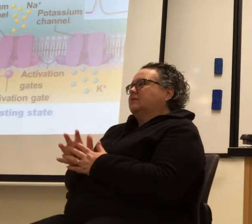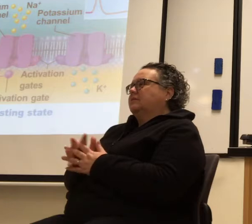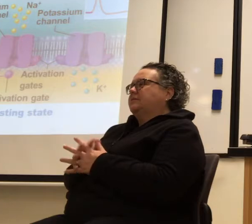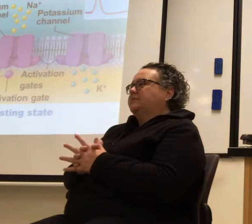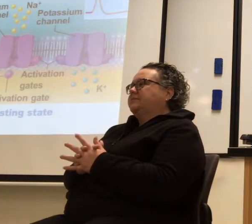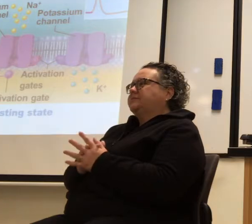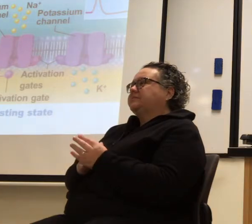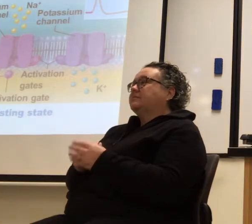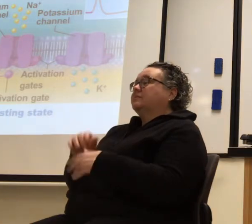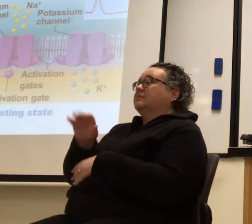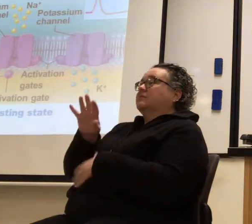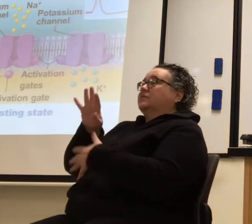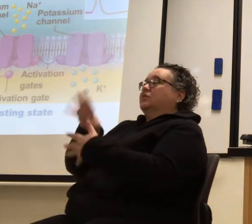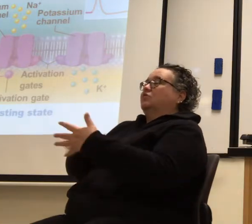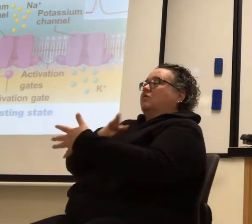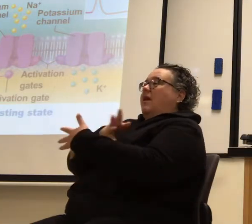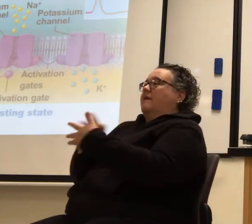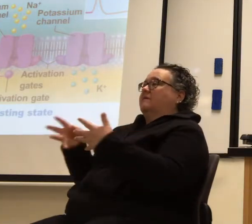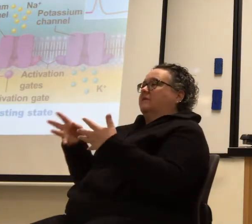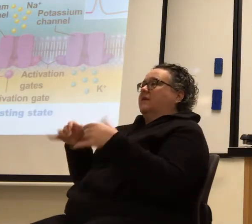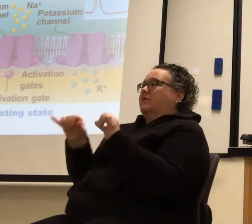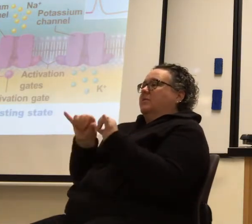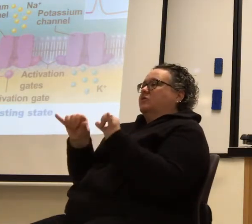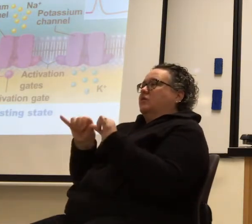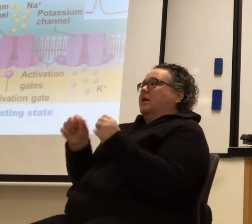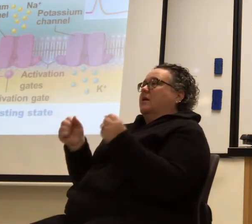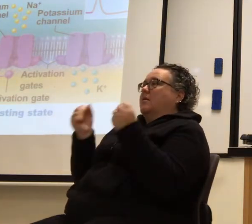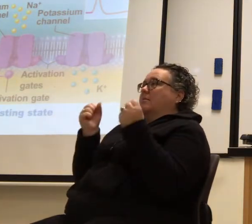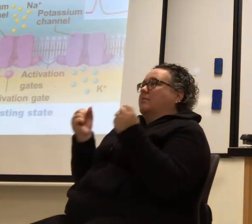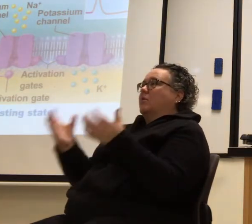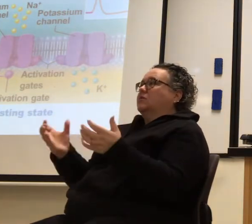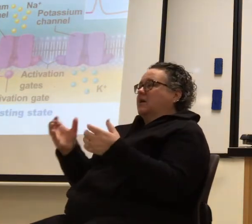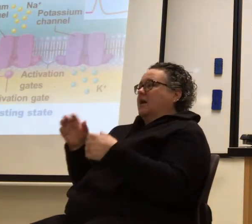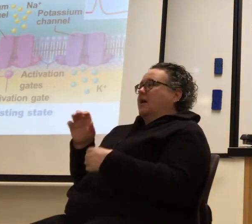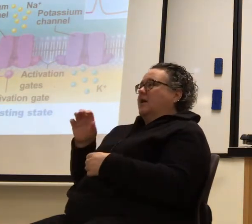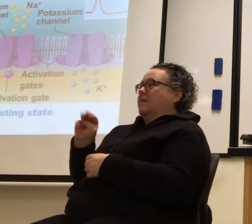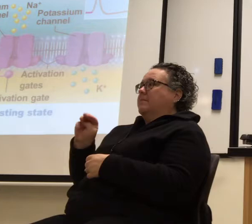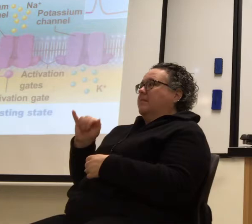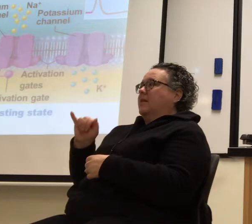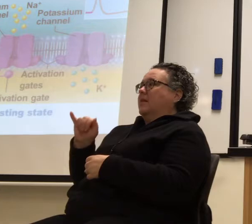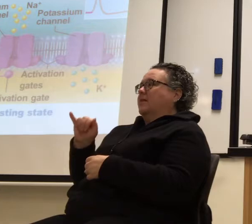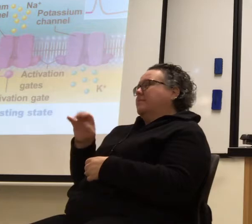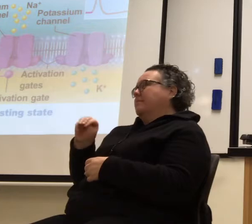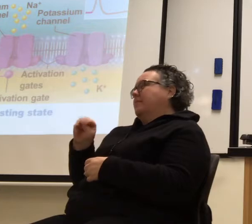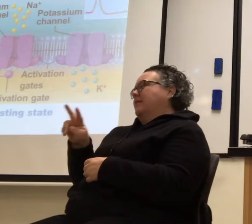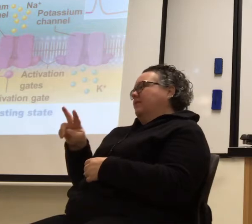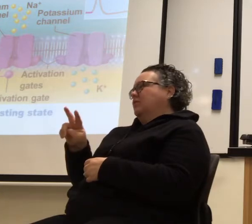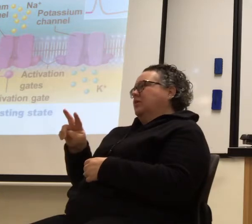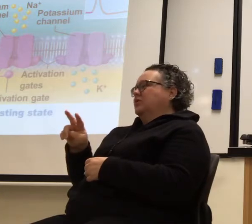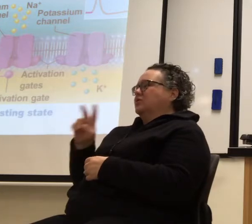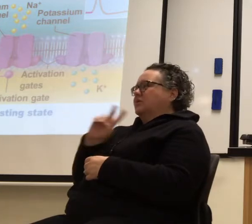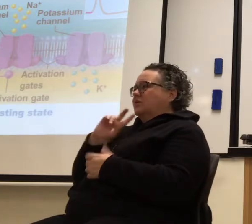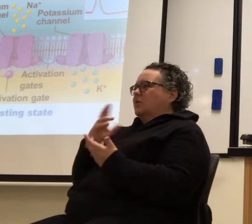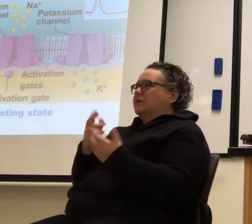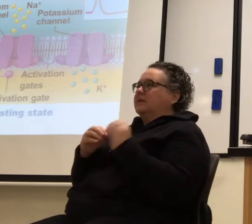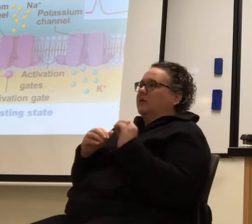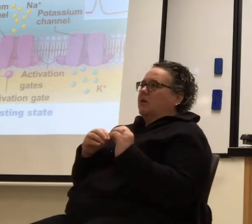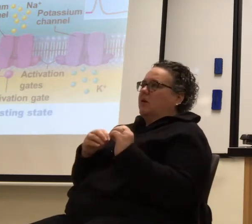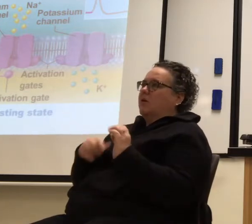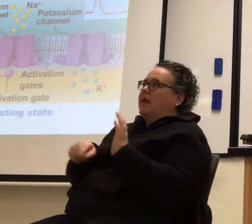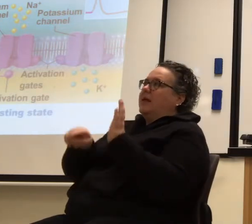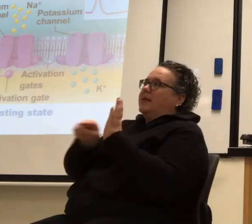on a graph, if you're measuring millivoltage, and, that's 0, so we'll call that